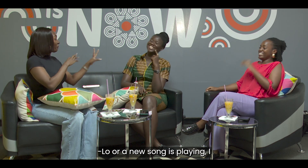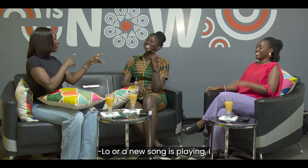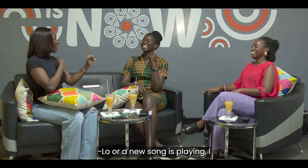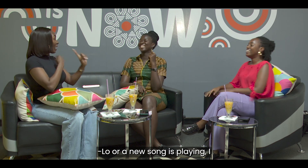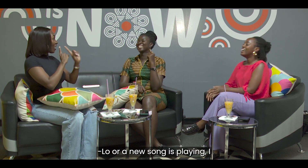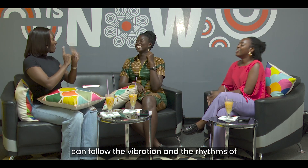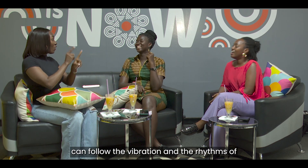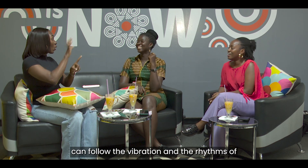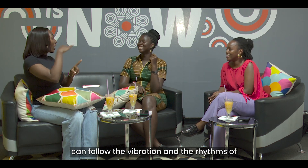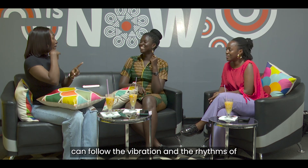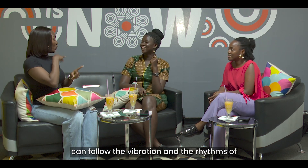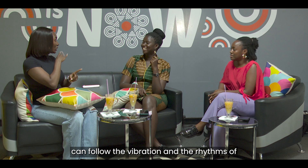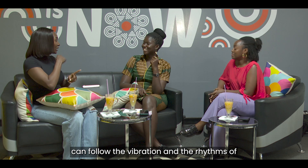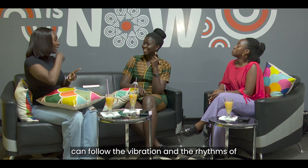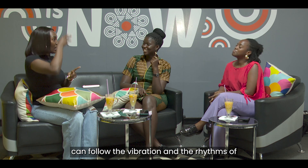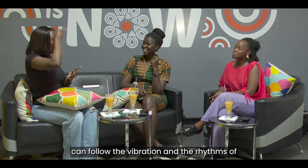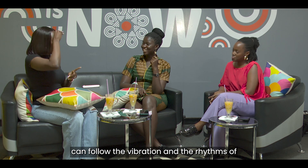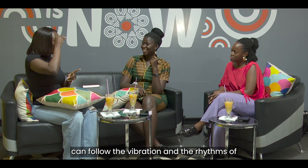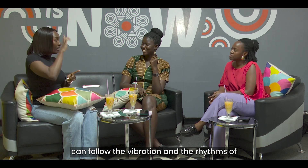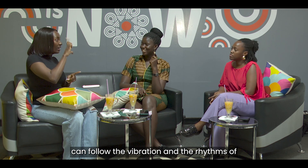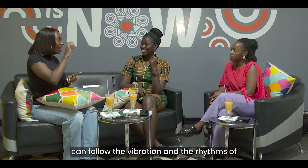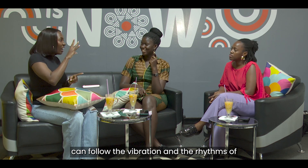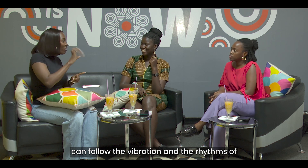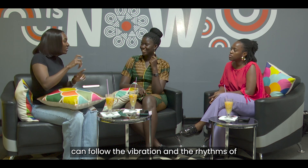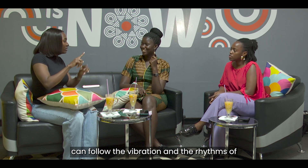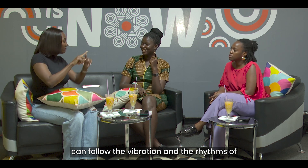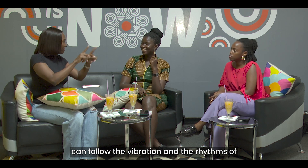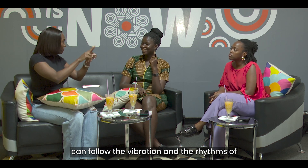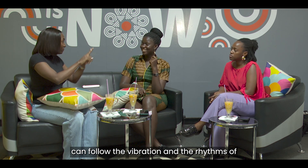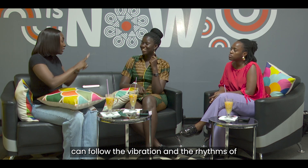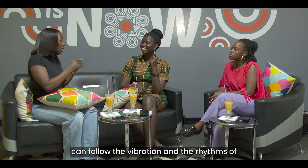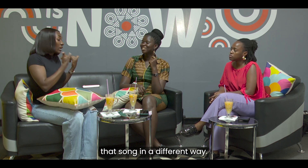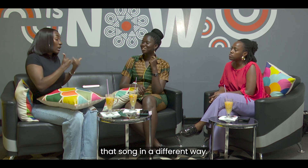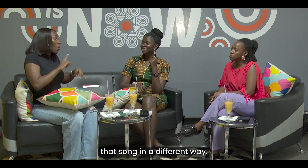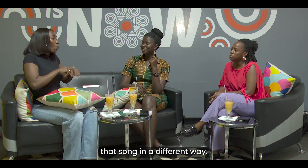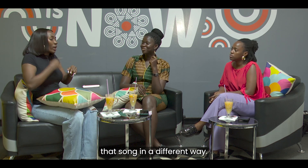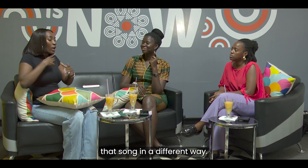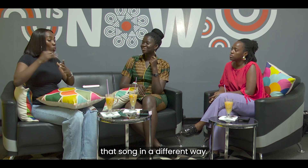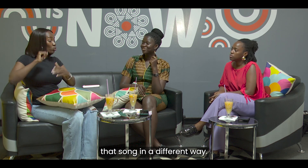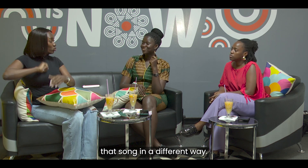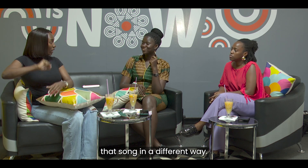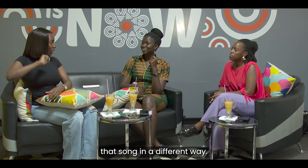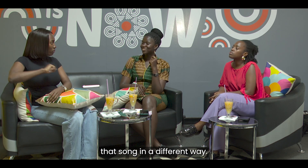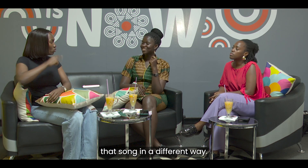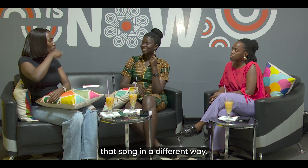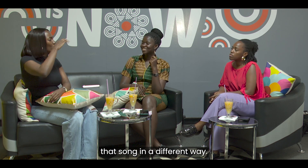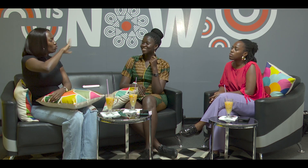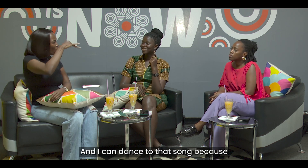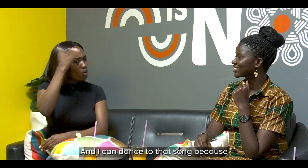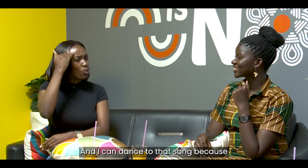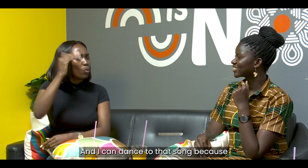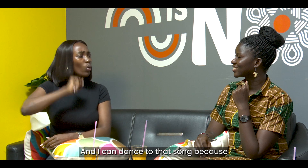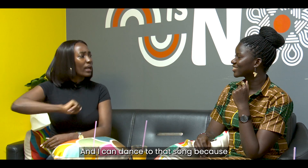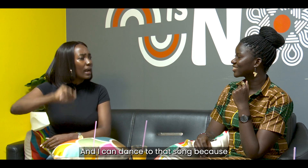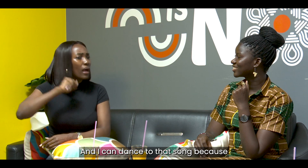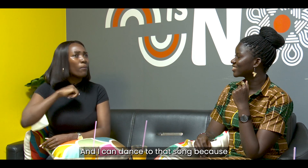I can follow the vibration and the rhythms of that song in a different way. And I can dance to that